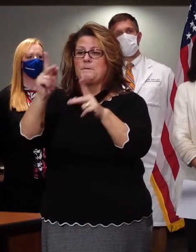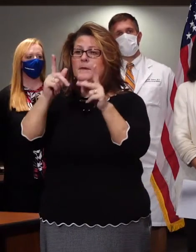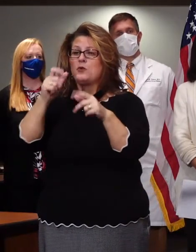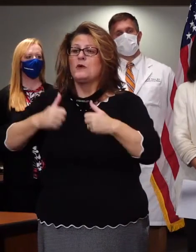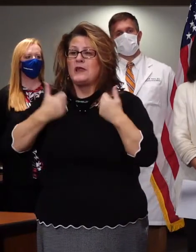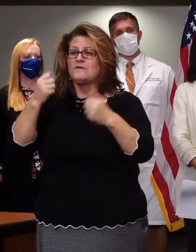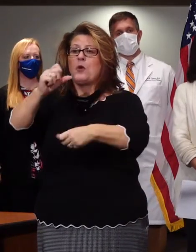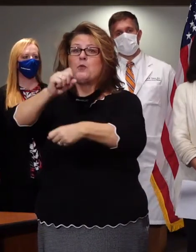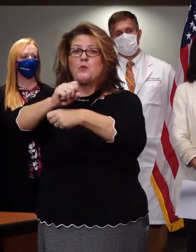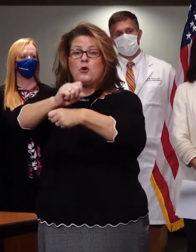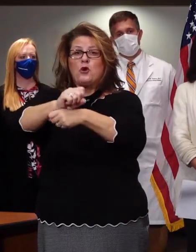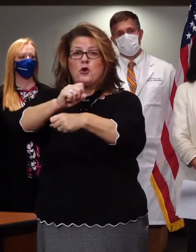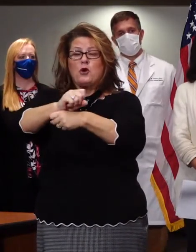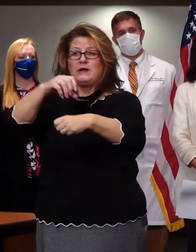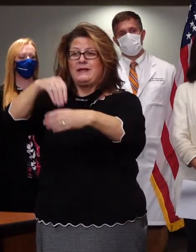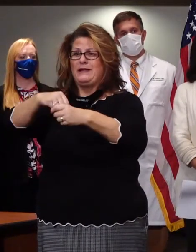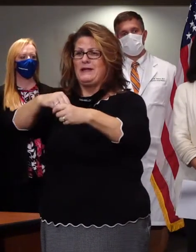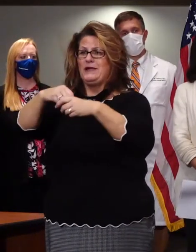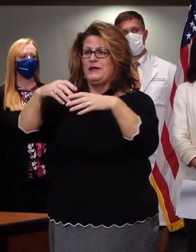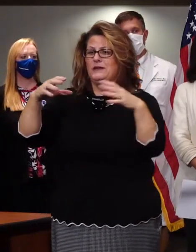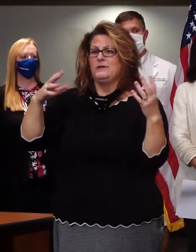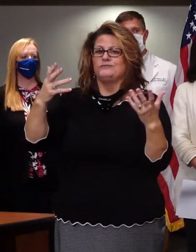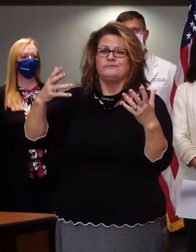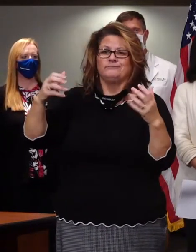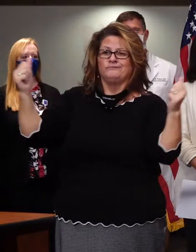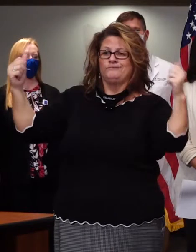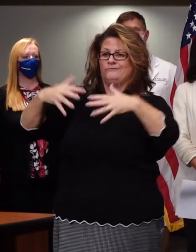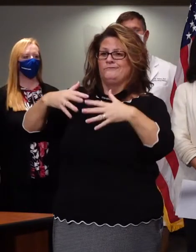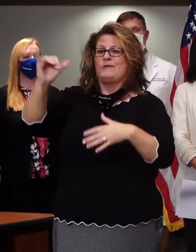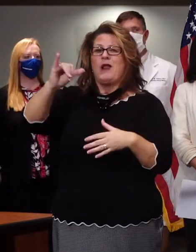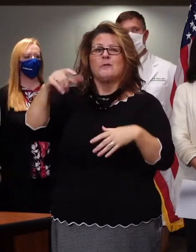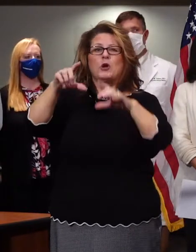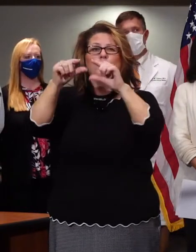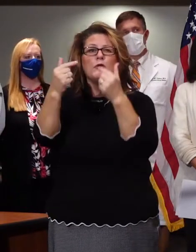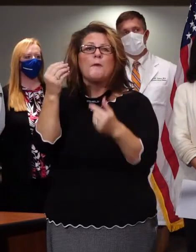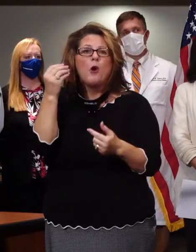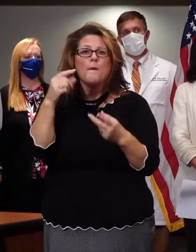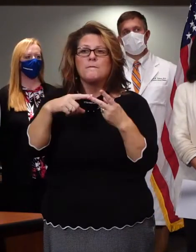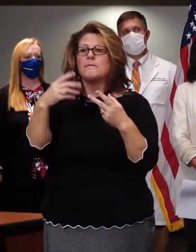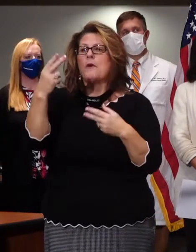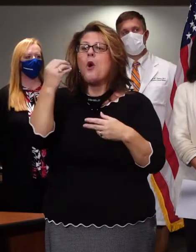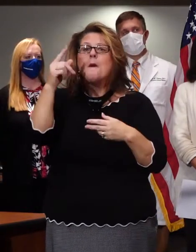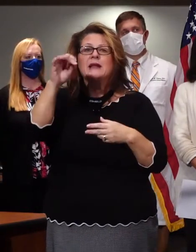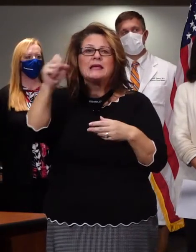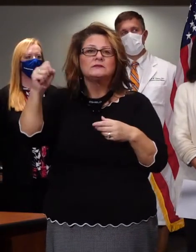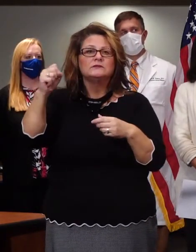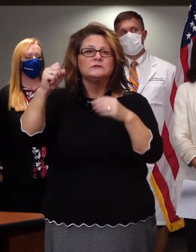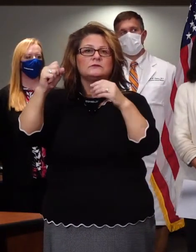in congregate settings like group homes, homeless shelters, correctional